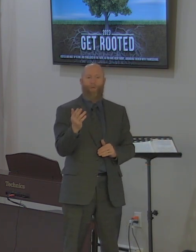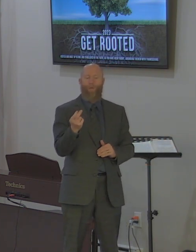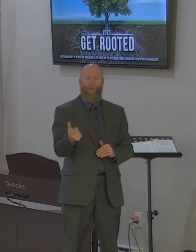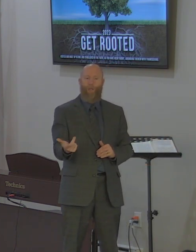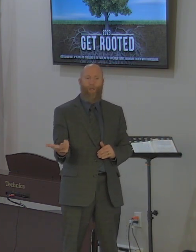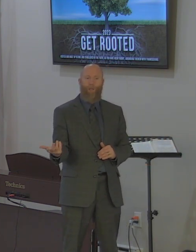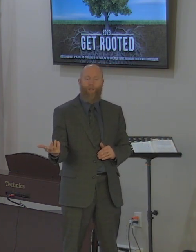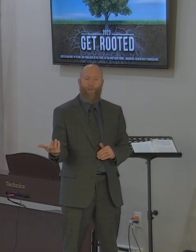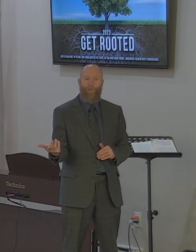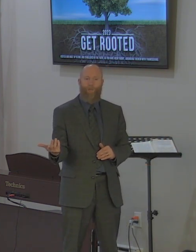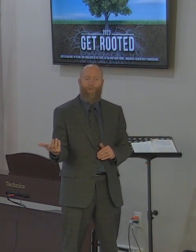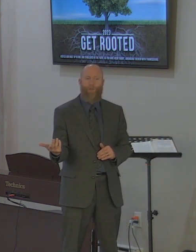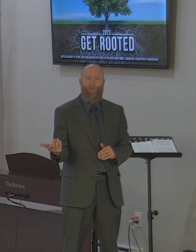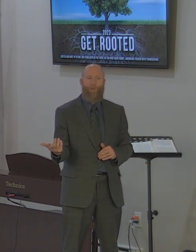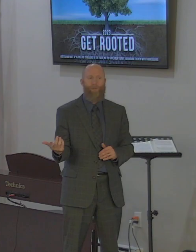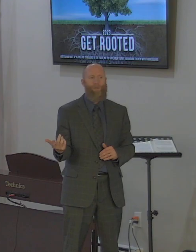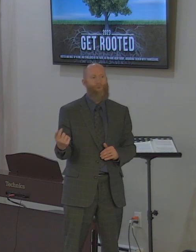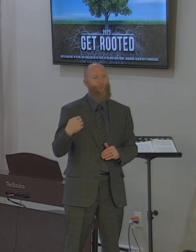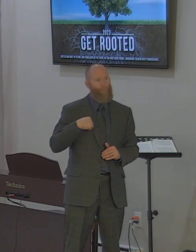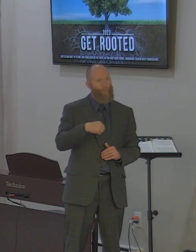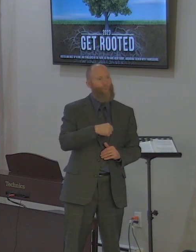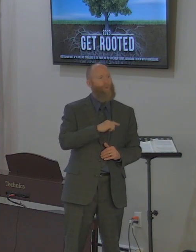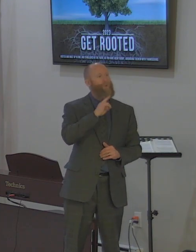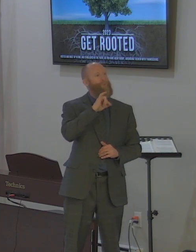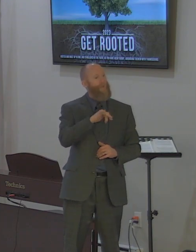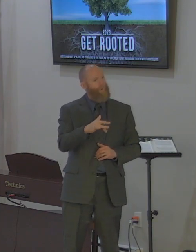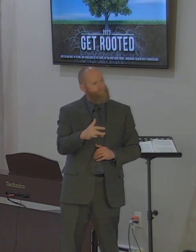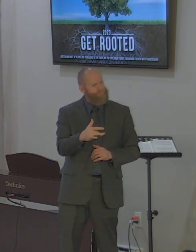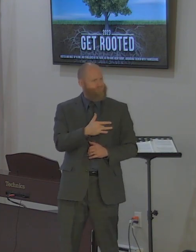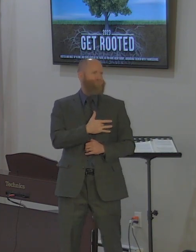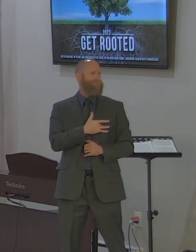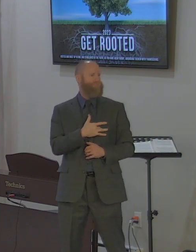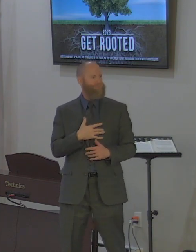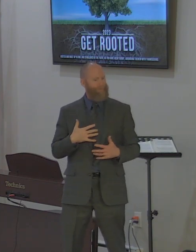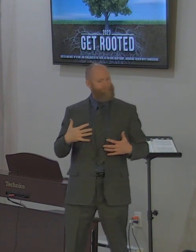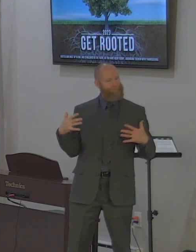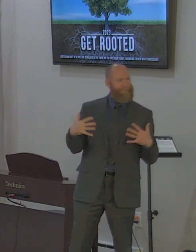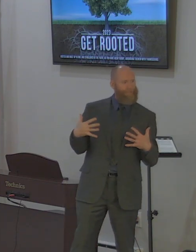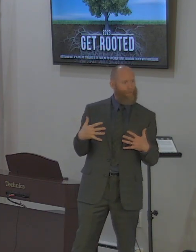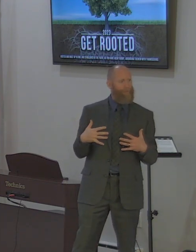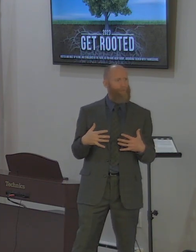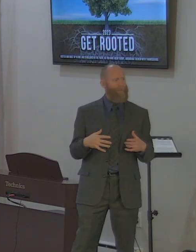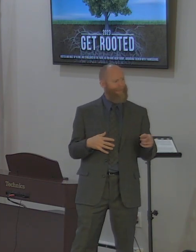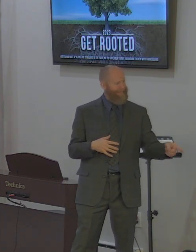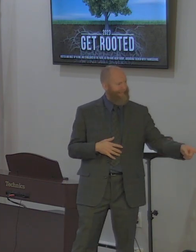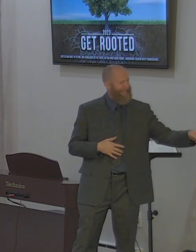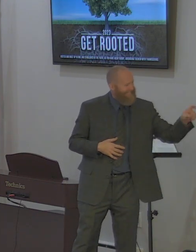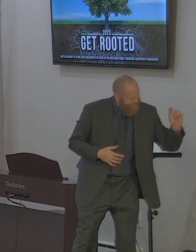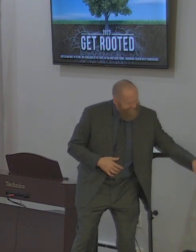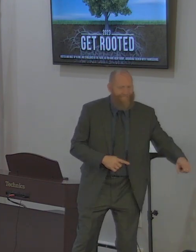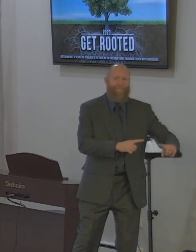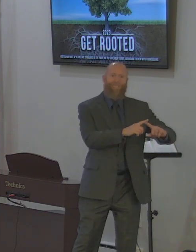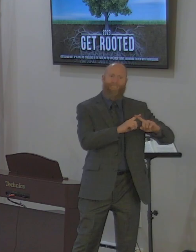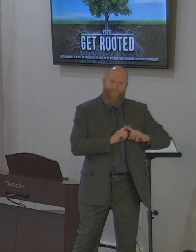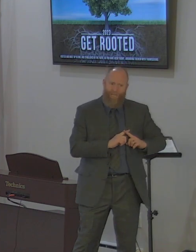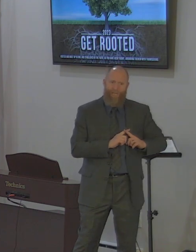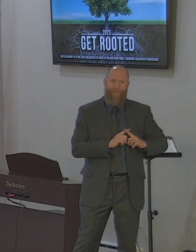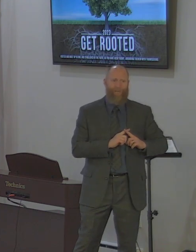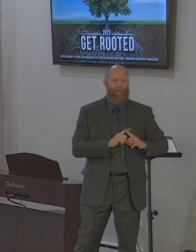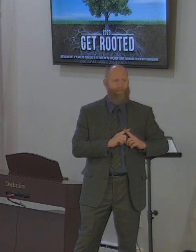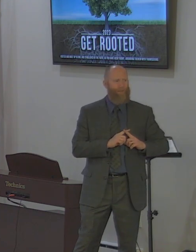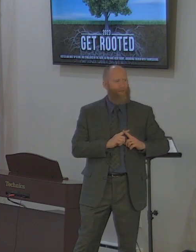Are you moved with fear for their eternal salvation, that it compels you to tell others of Jesus?